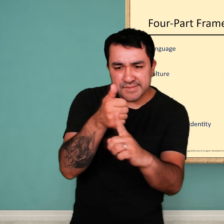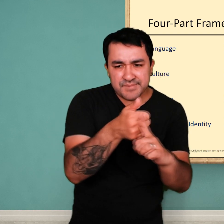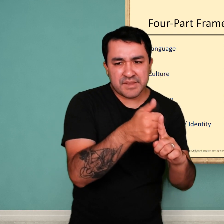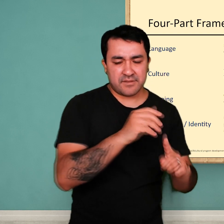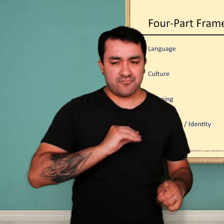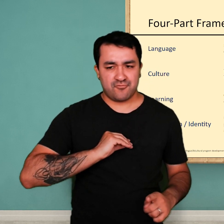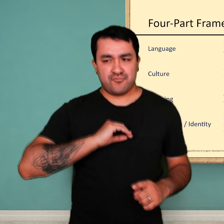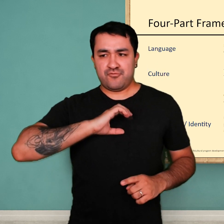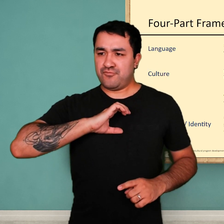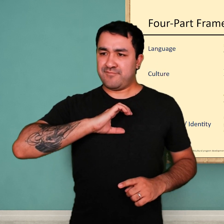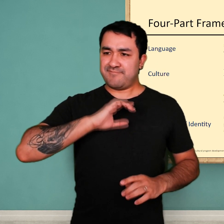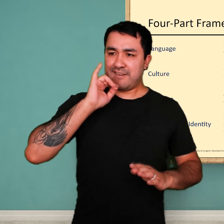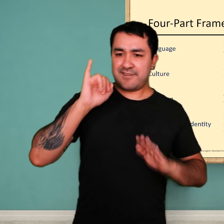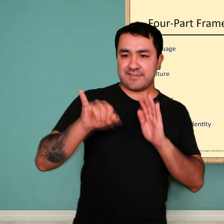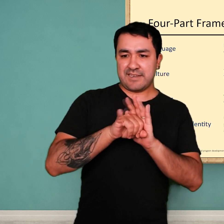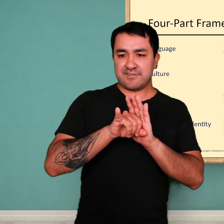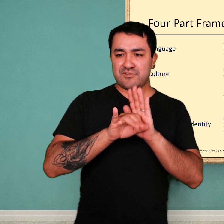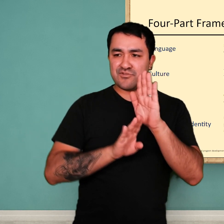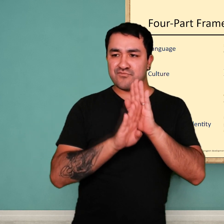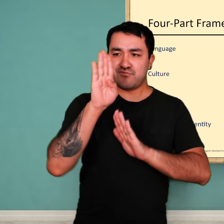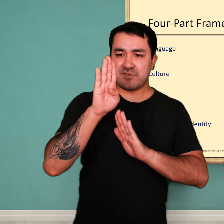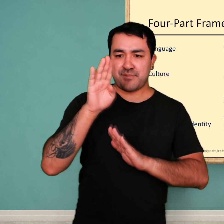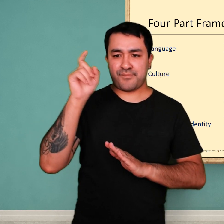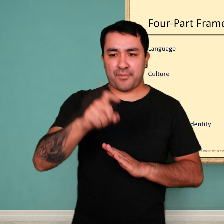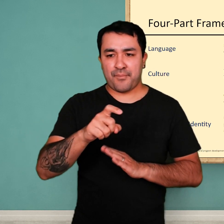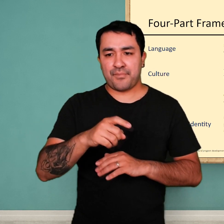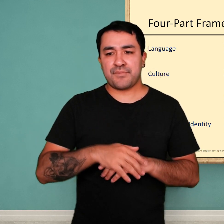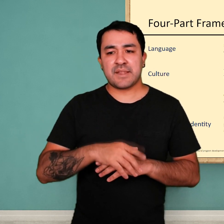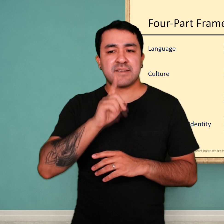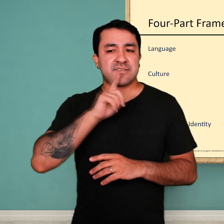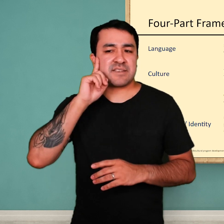through enjoyable learning experiences created by the teacher.